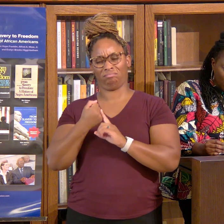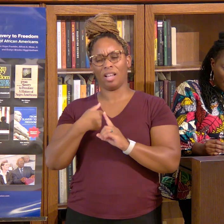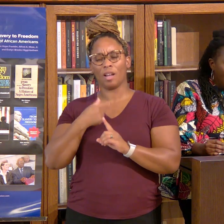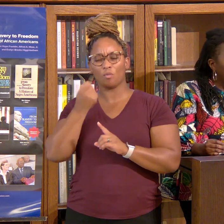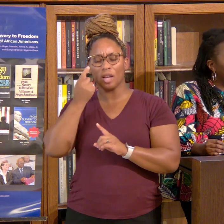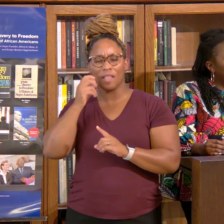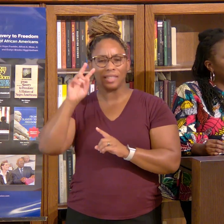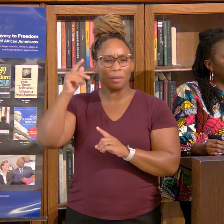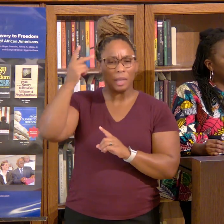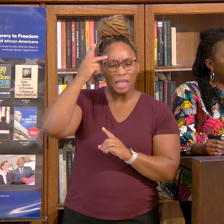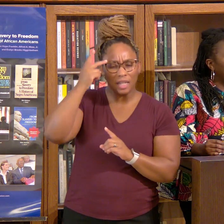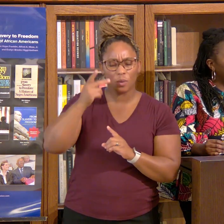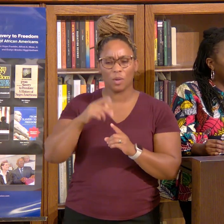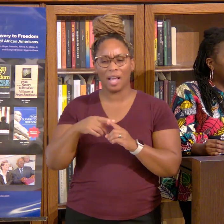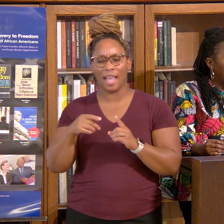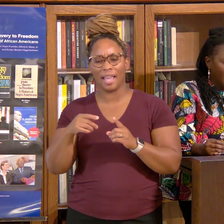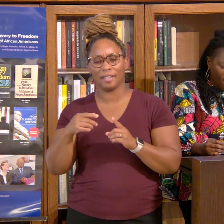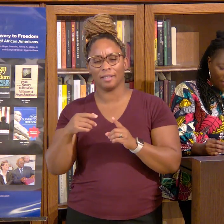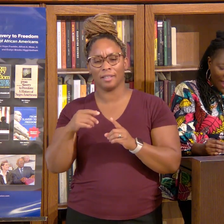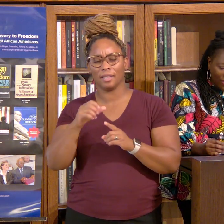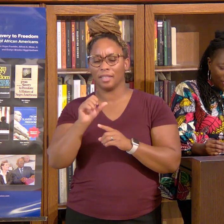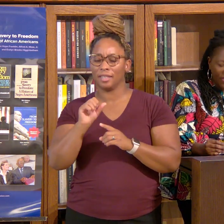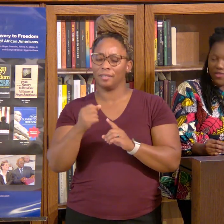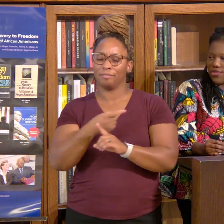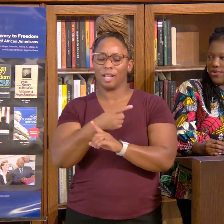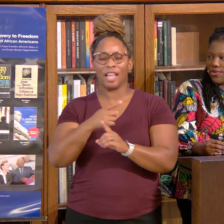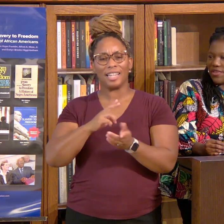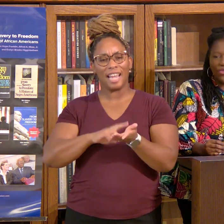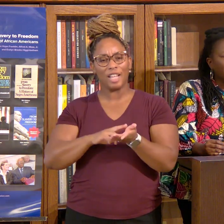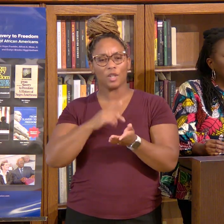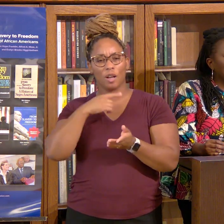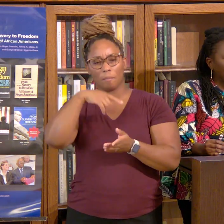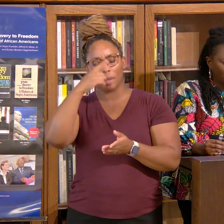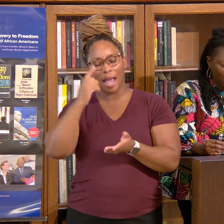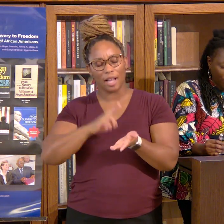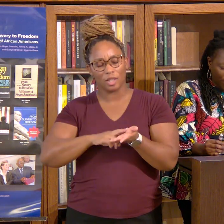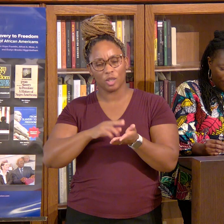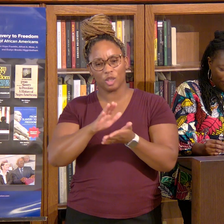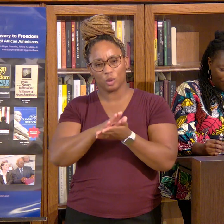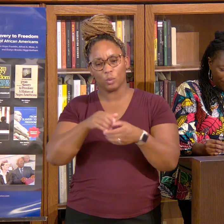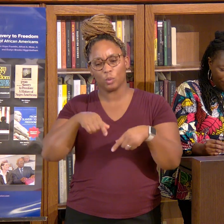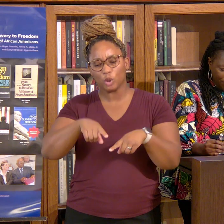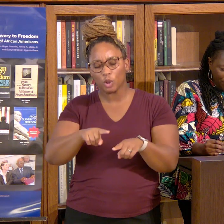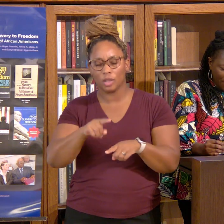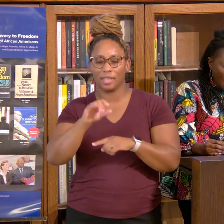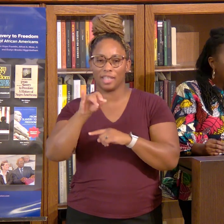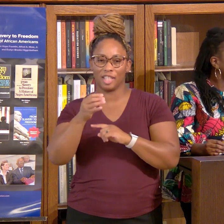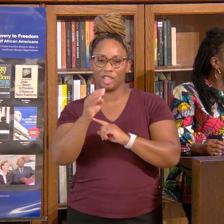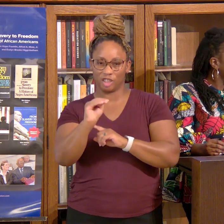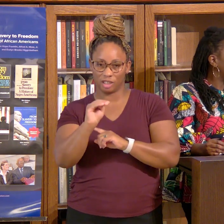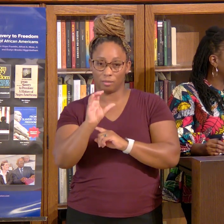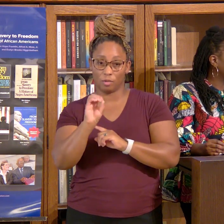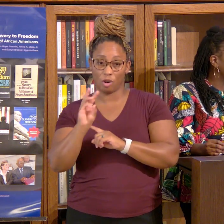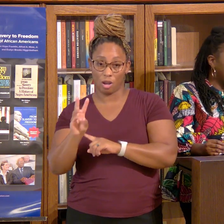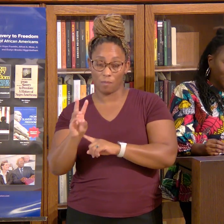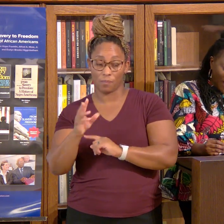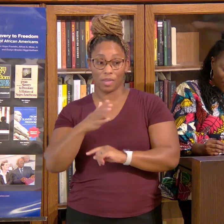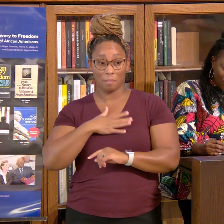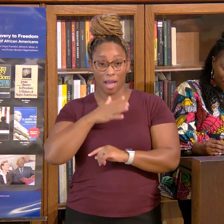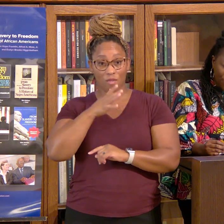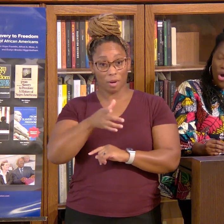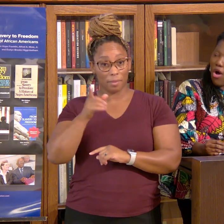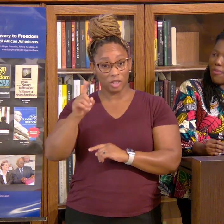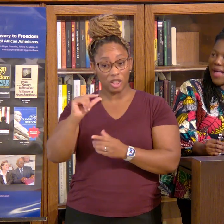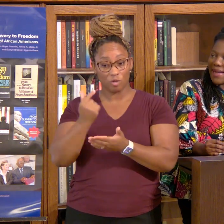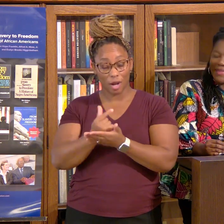political and subversive nature of black nursing schools during the age of Jim Crow my grandmother was a